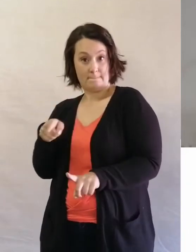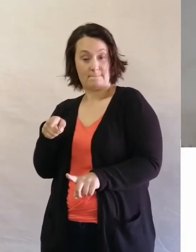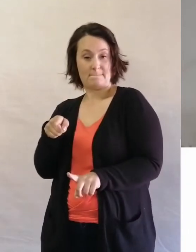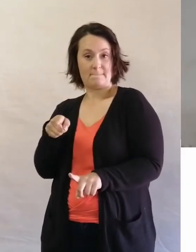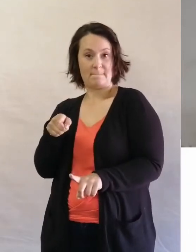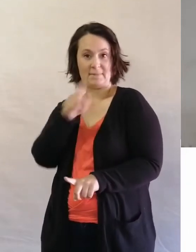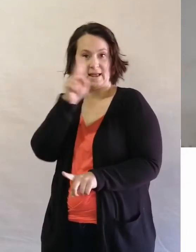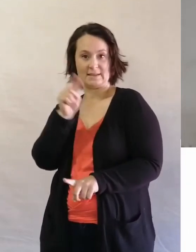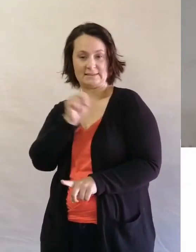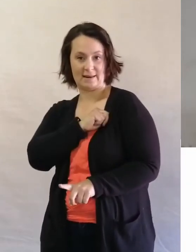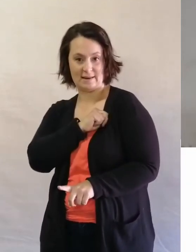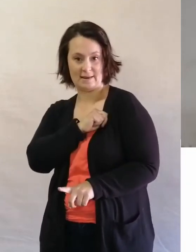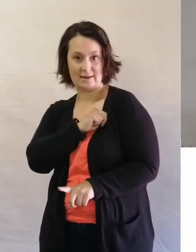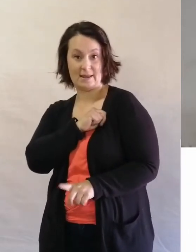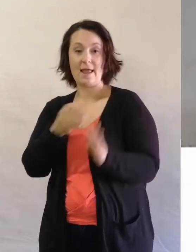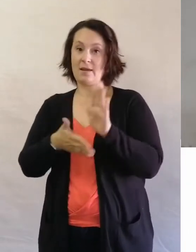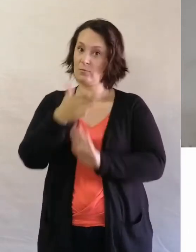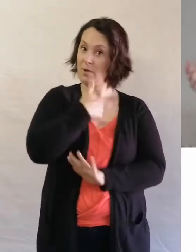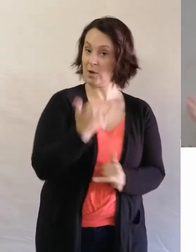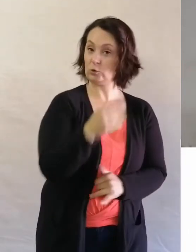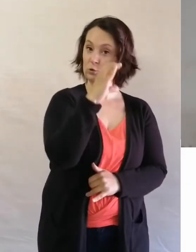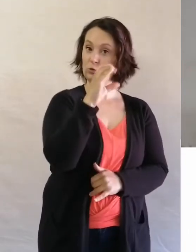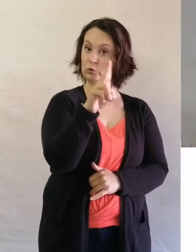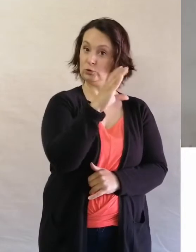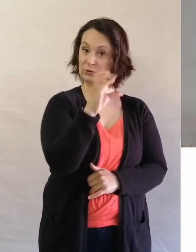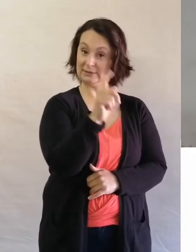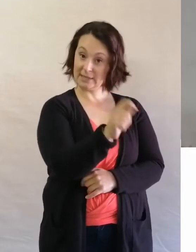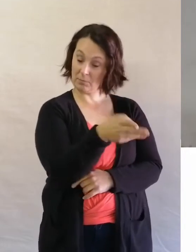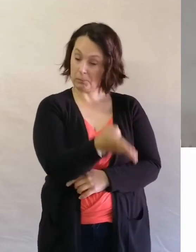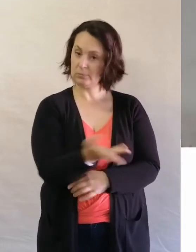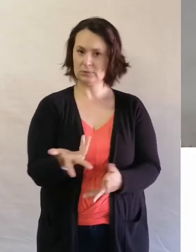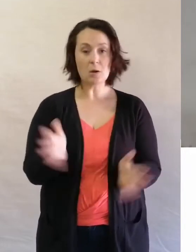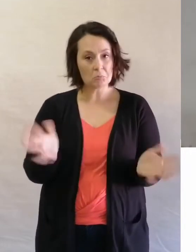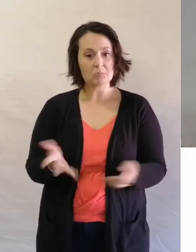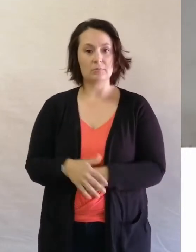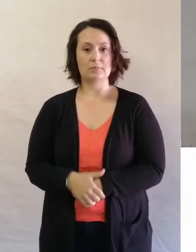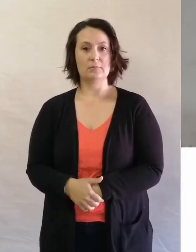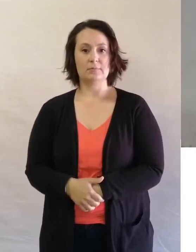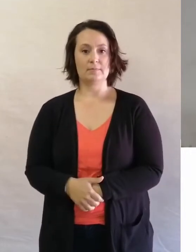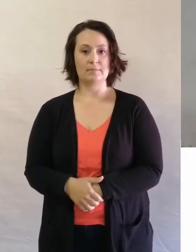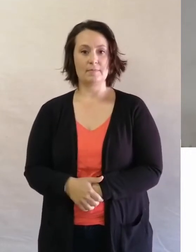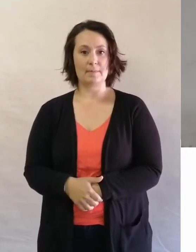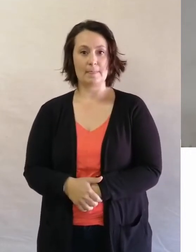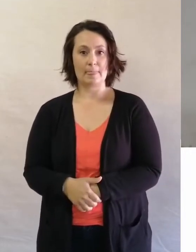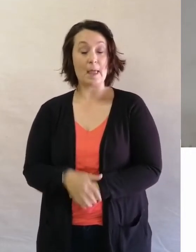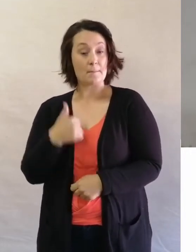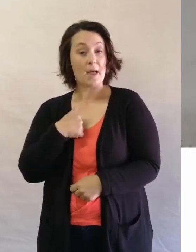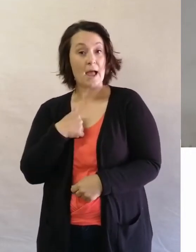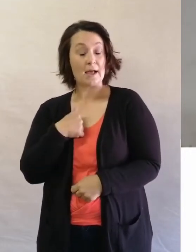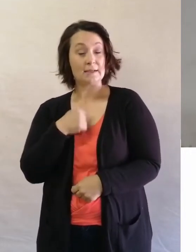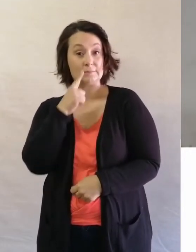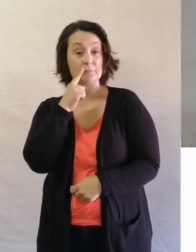church when I was at school there. I'm now at UCT. I said, oh, great to see you. She says, yeah, I'm studying